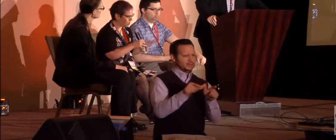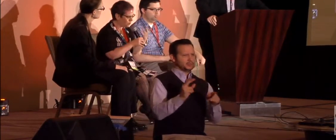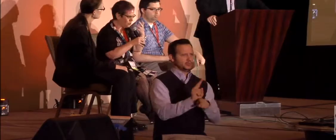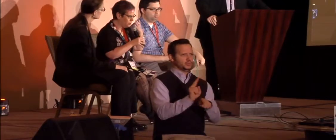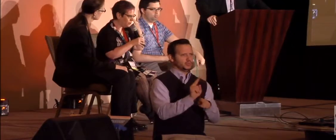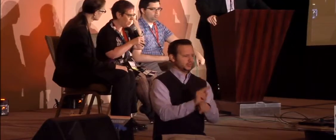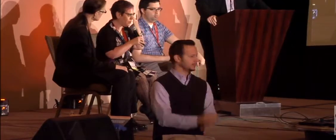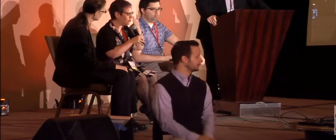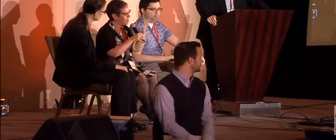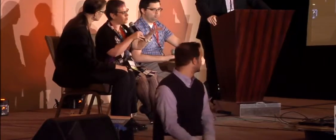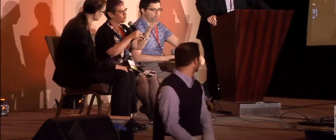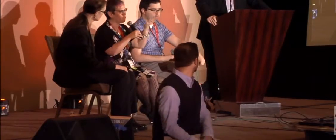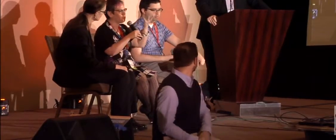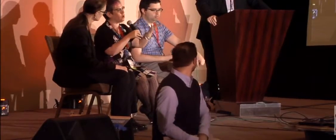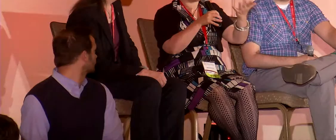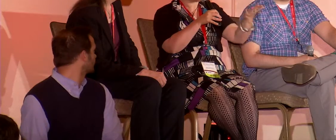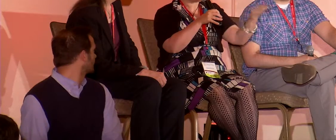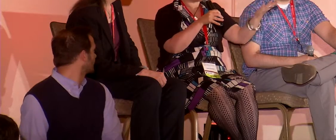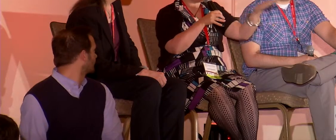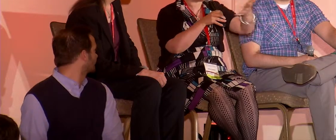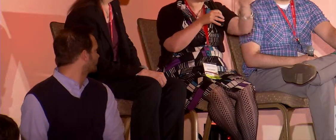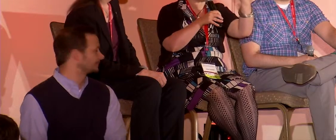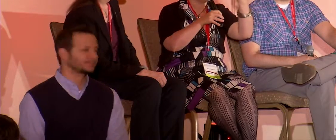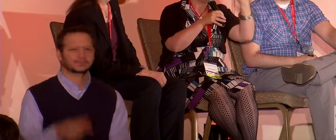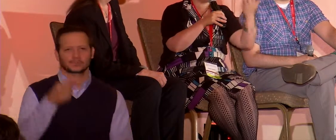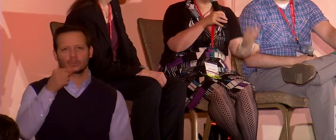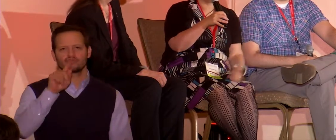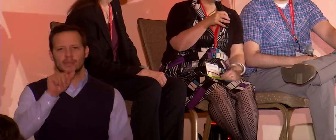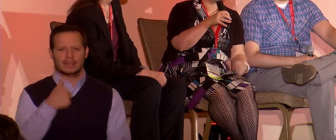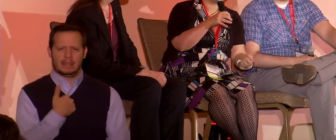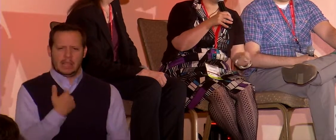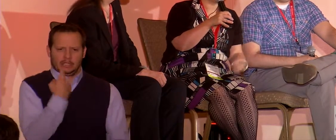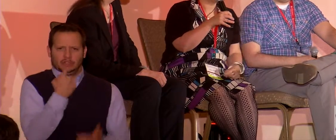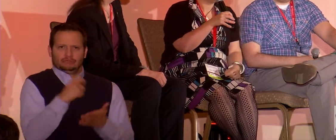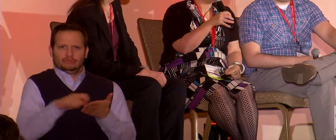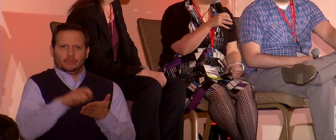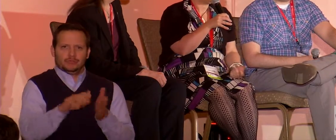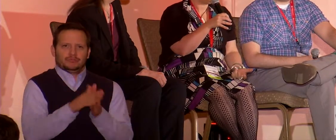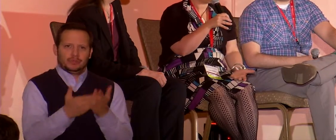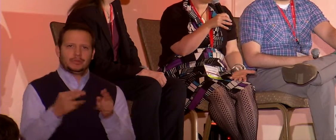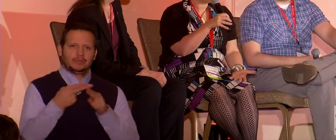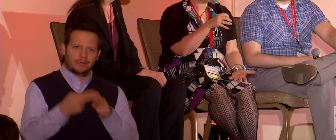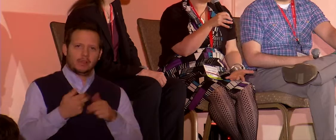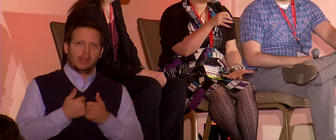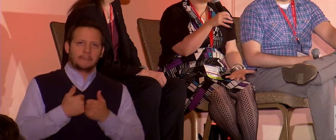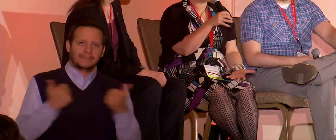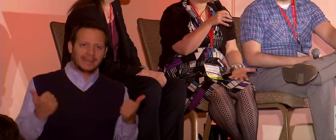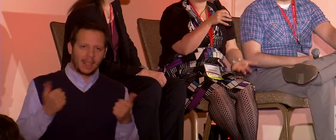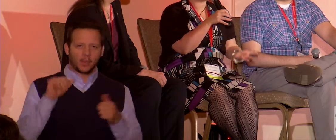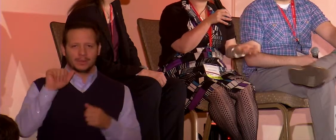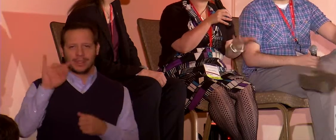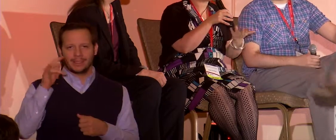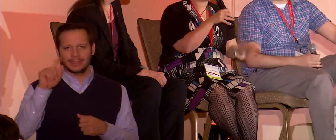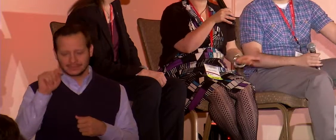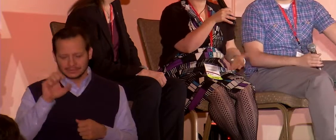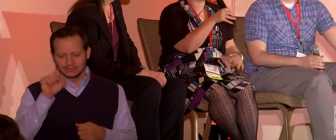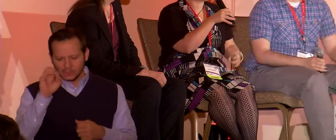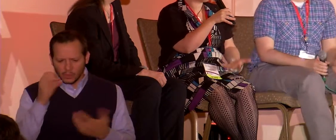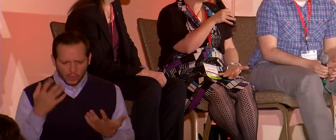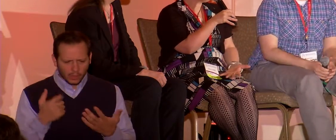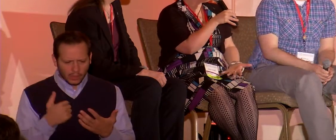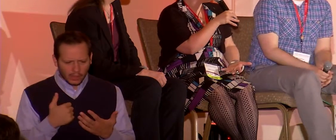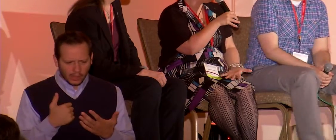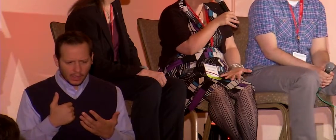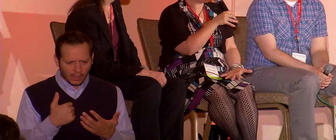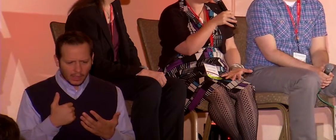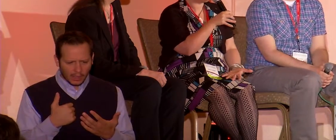in. I want to jump in on that because, hey, I just wrote the book Coming Out Atheist, and, you know. and the thing is, I mean, I get the